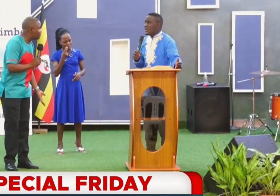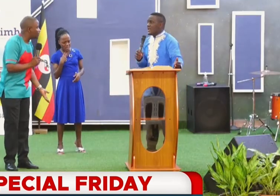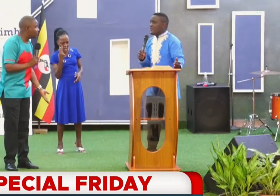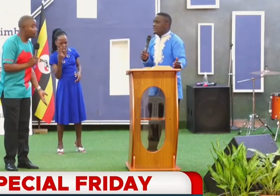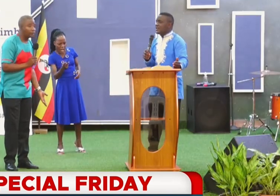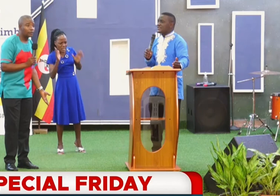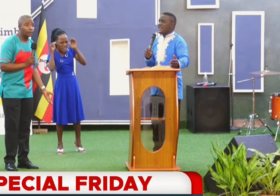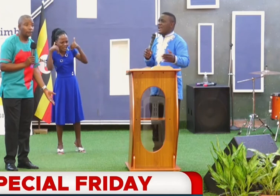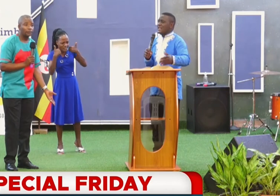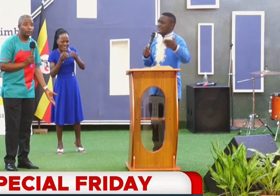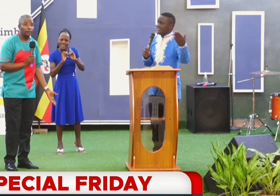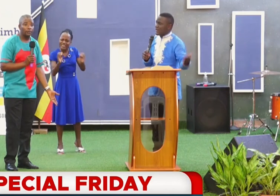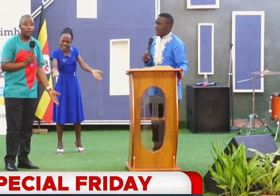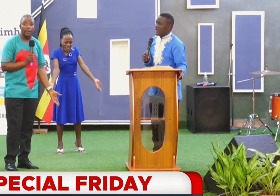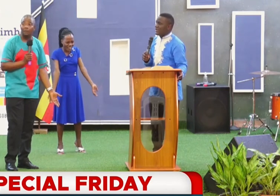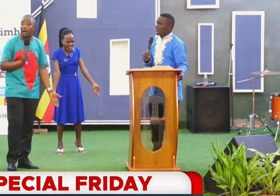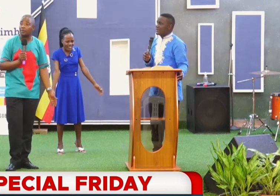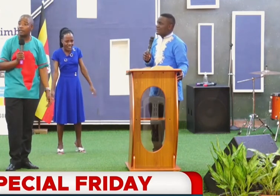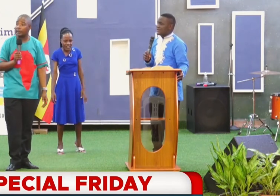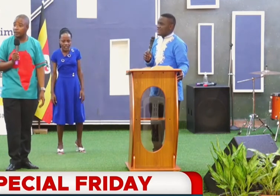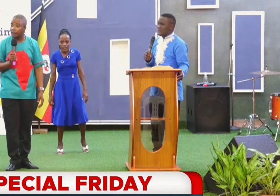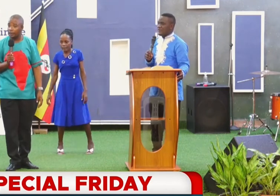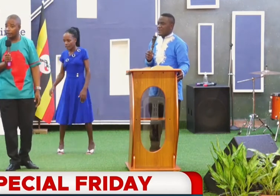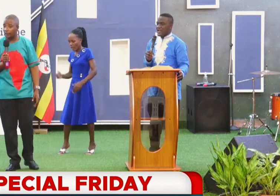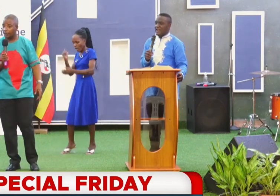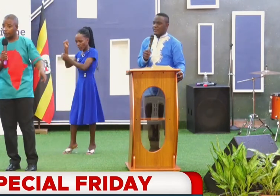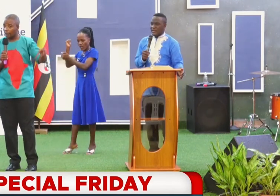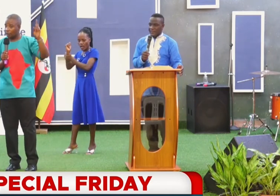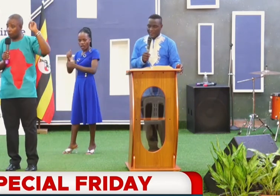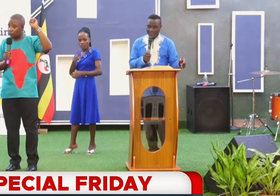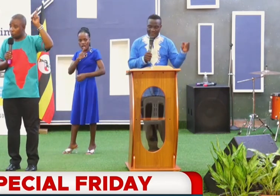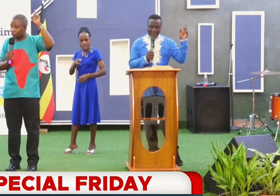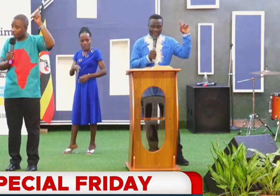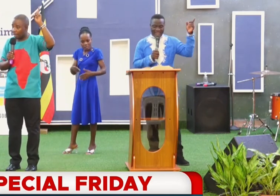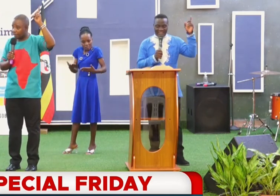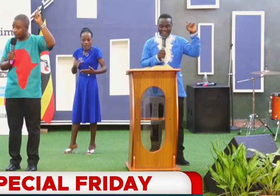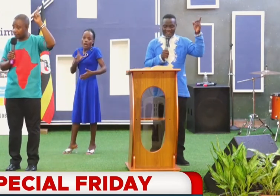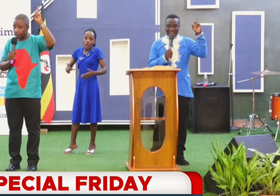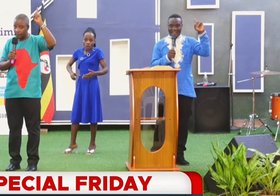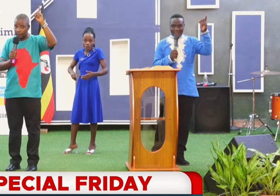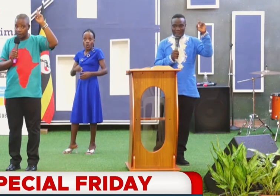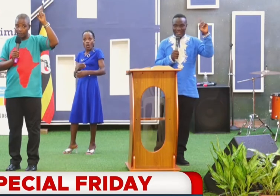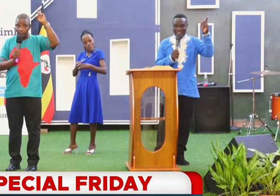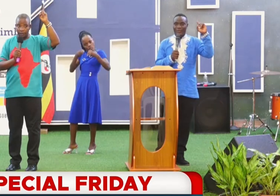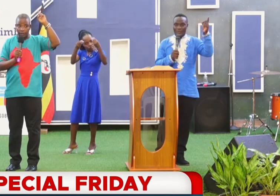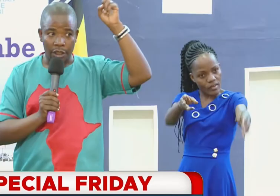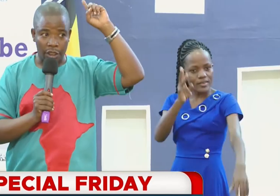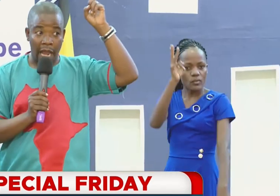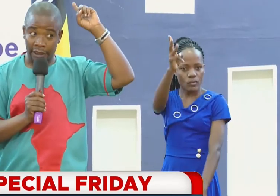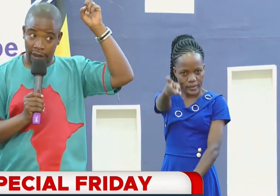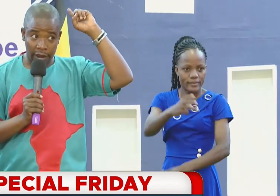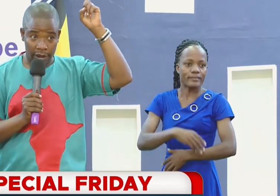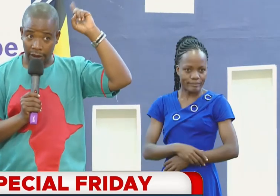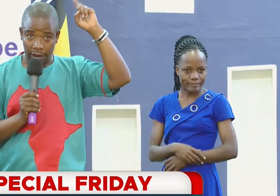ram. Naye ndi sadaka sijiraba. And Abraham said. Ibrahim n'agamba. The Lord will provide. Amen. Katonda